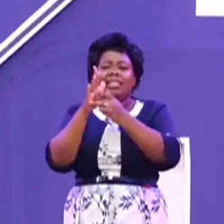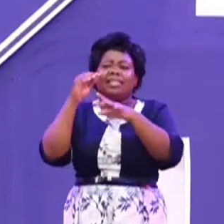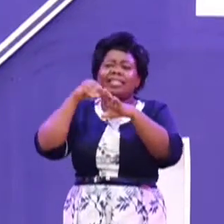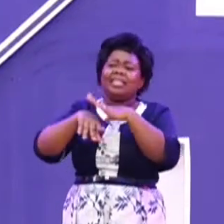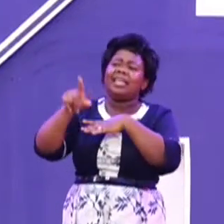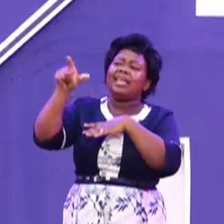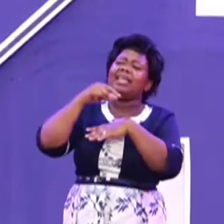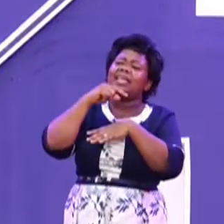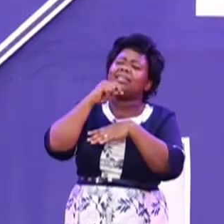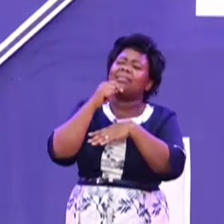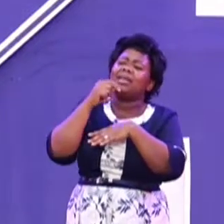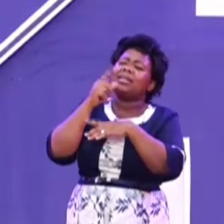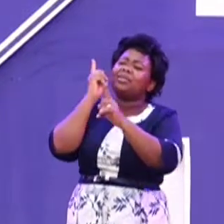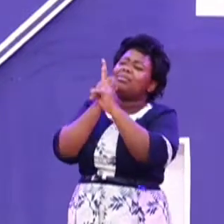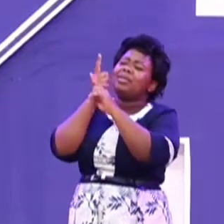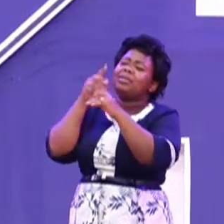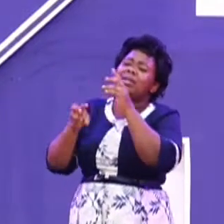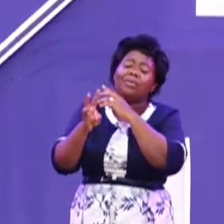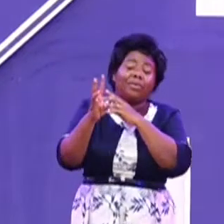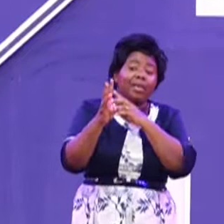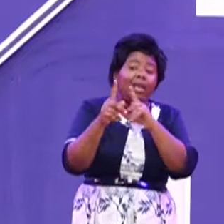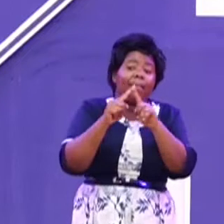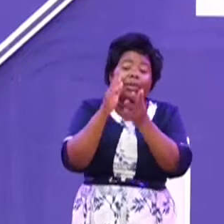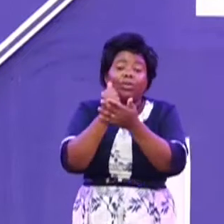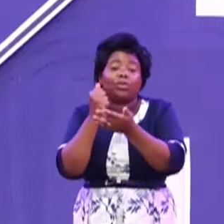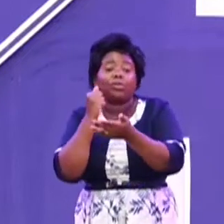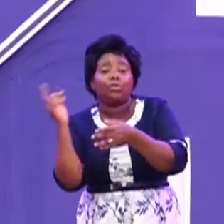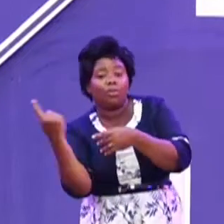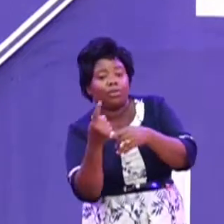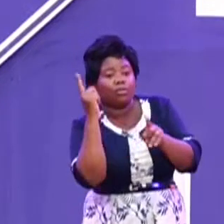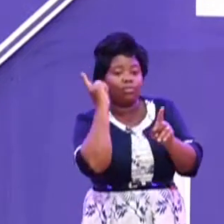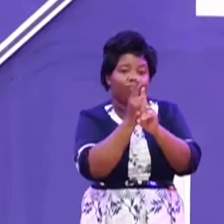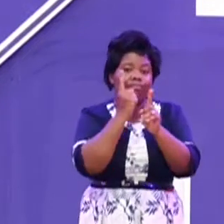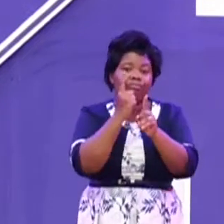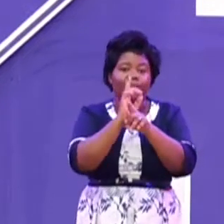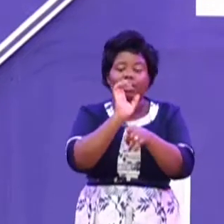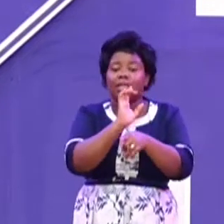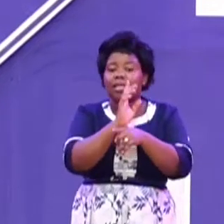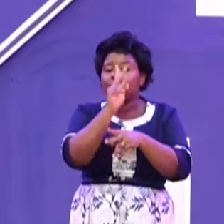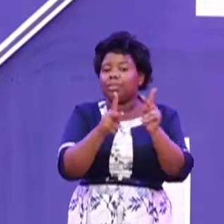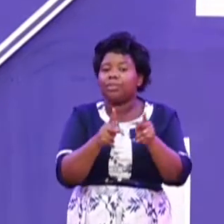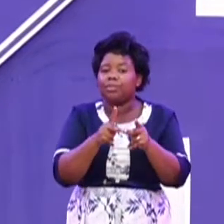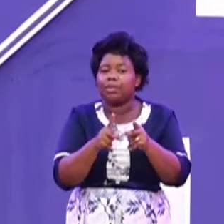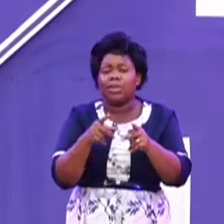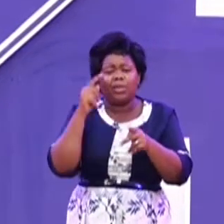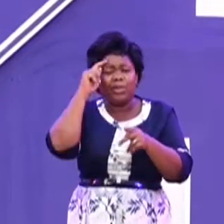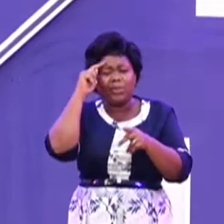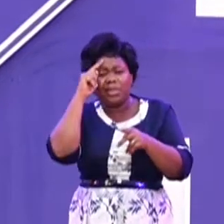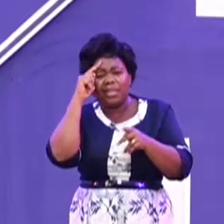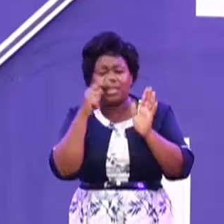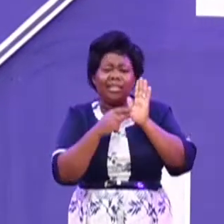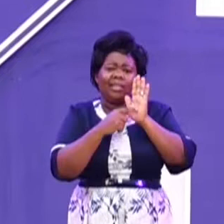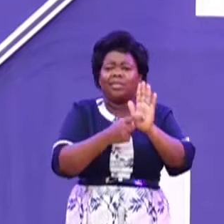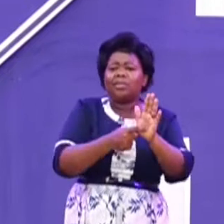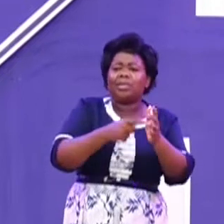oyinzo muleka mu brother oyo kukubo gwoiseko ngogendo sinkana abalala. You may think that showing love is showing it to